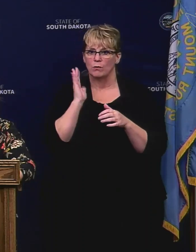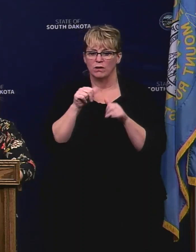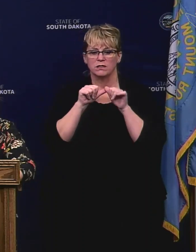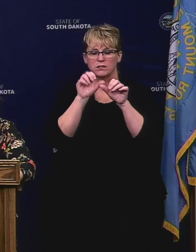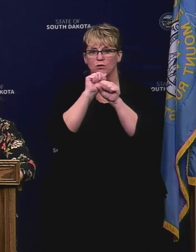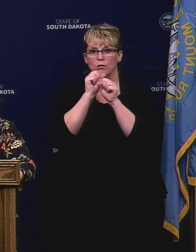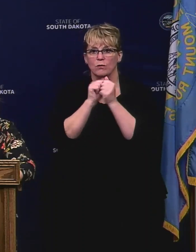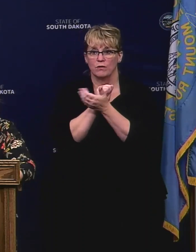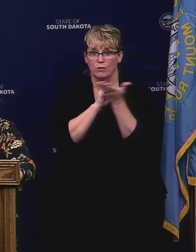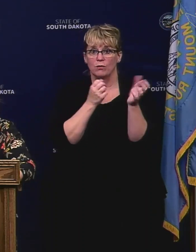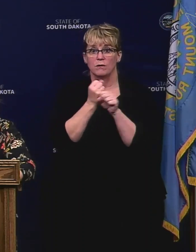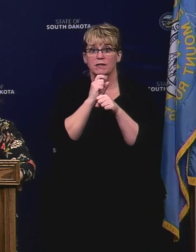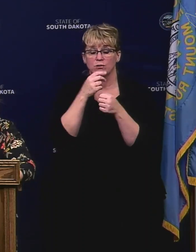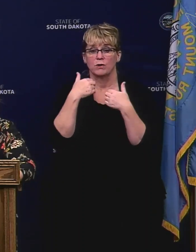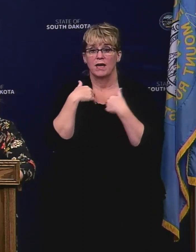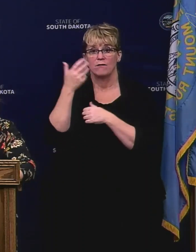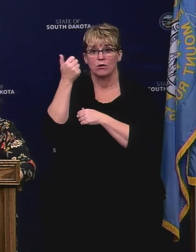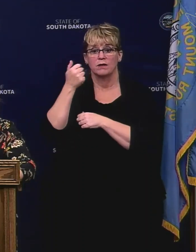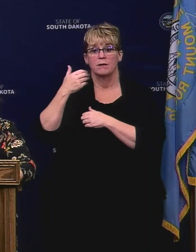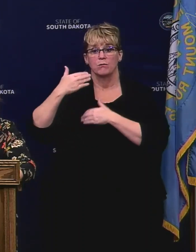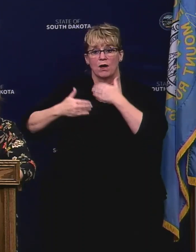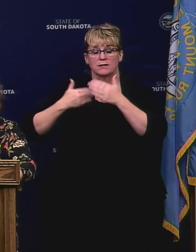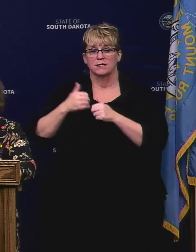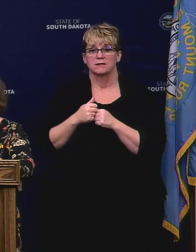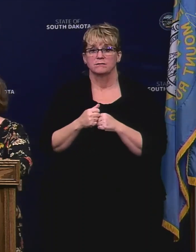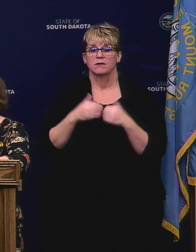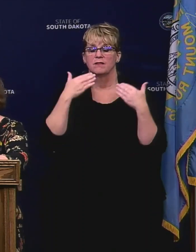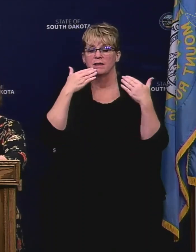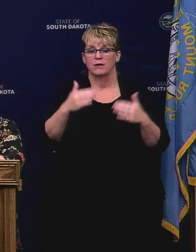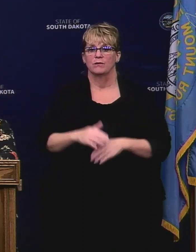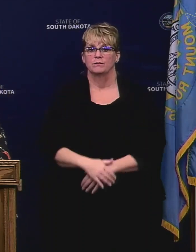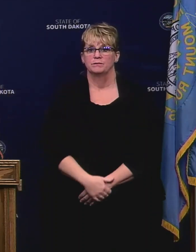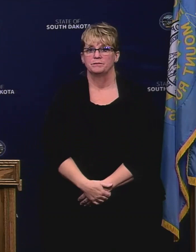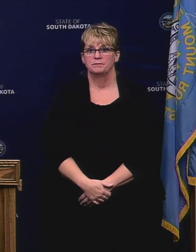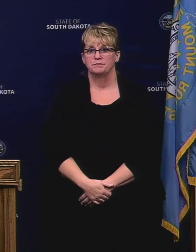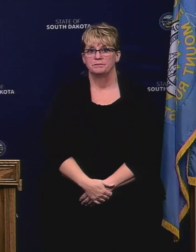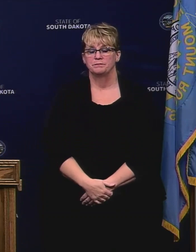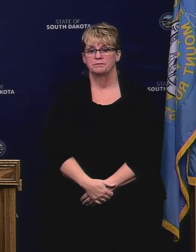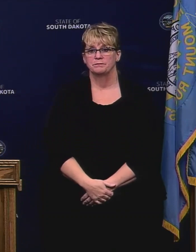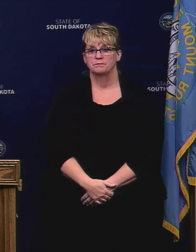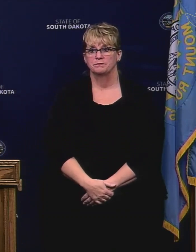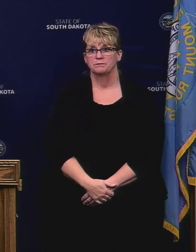with you to make sure that we get your claim processed. Thank you.